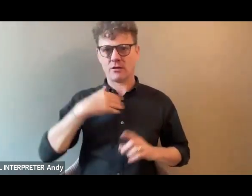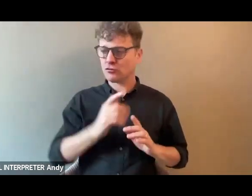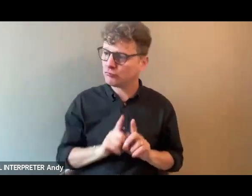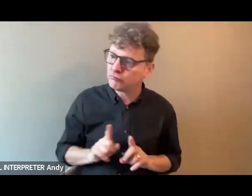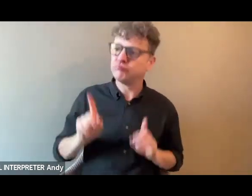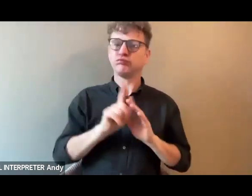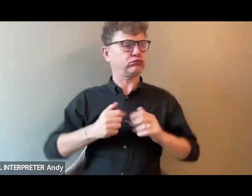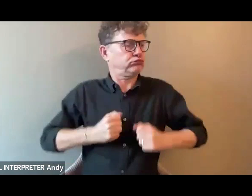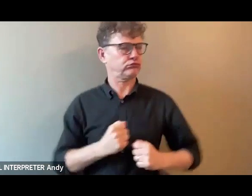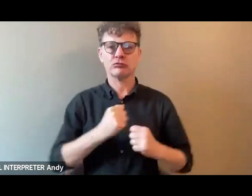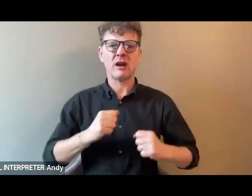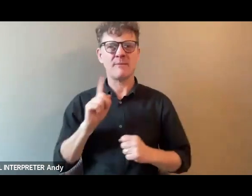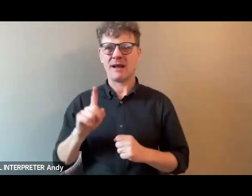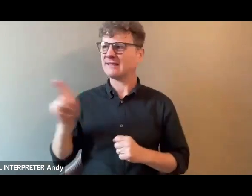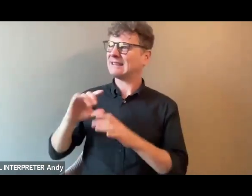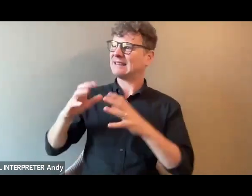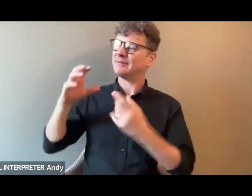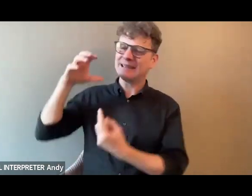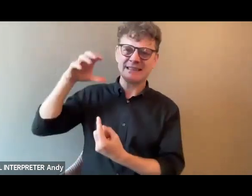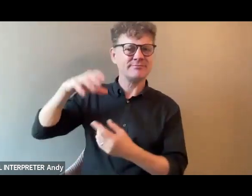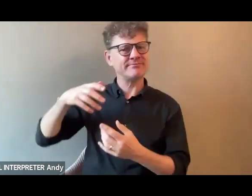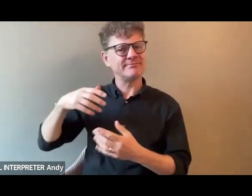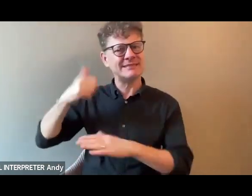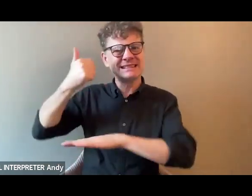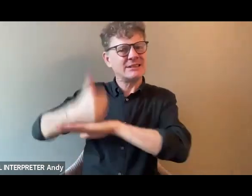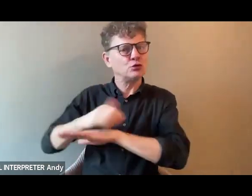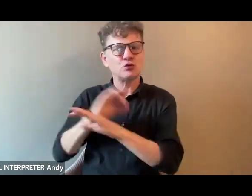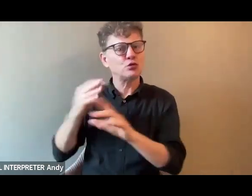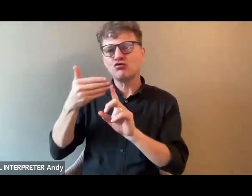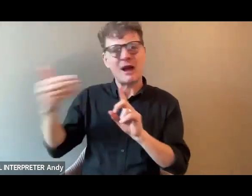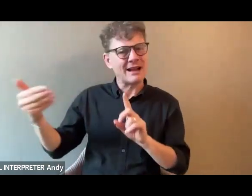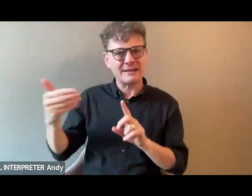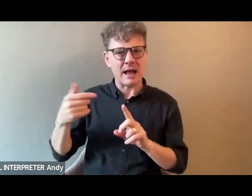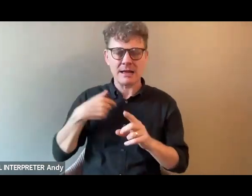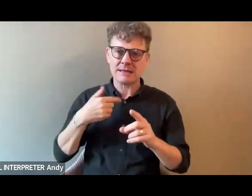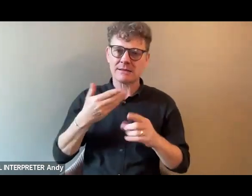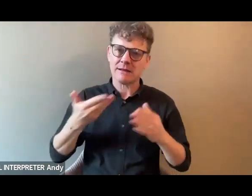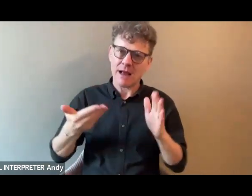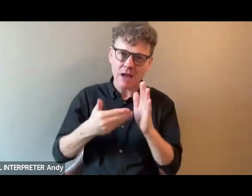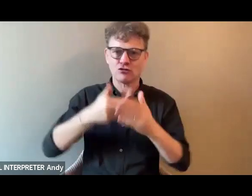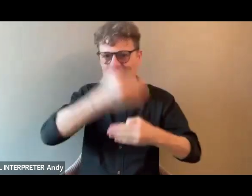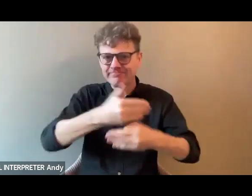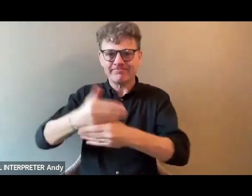really recognize the reality of these things that Black women pass through. Next slide, please.